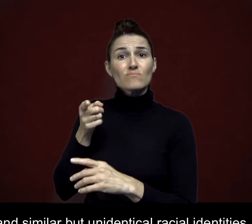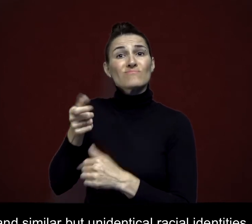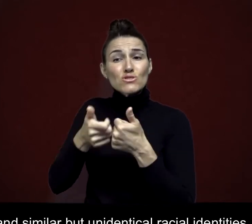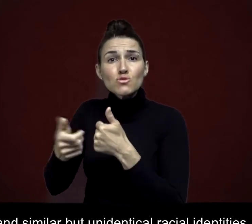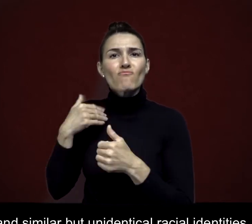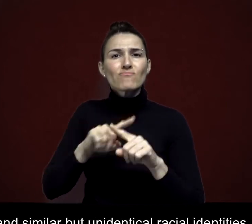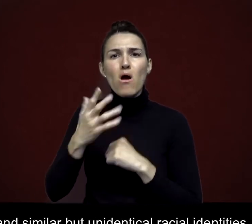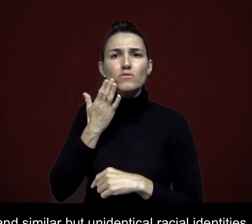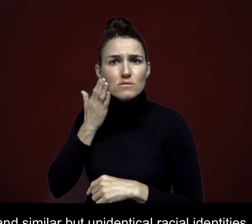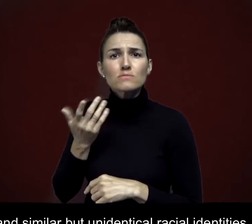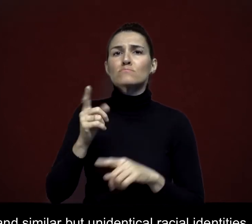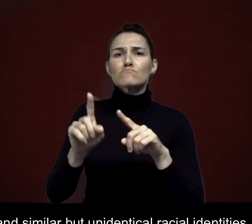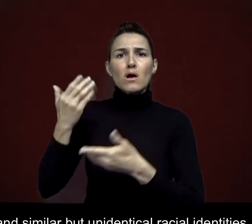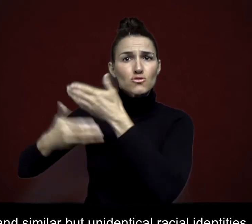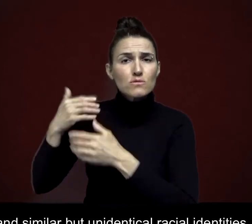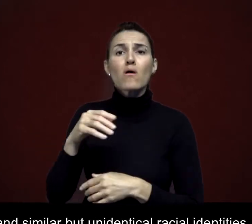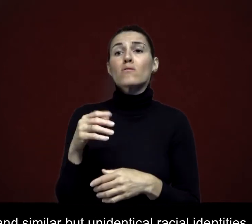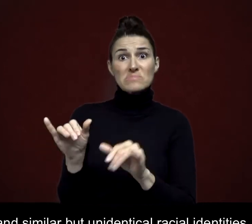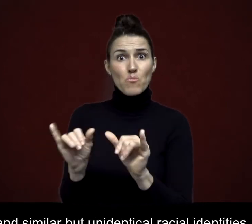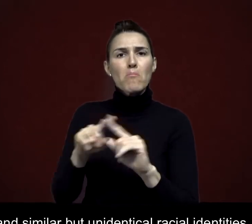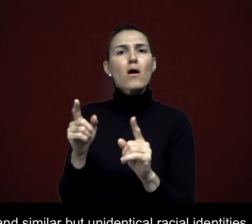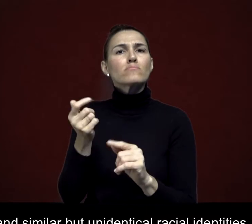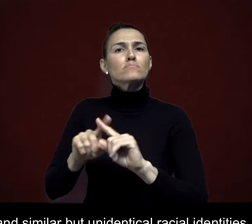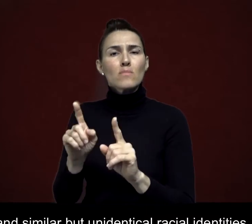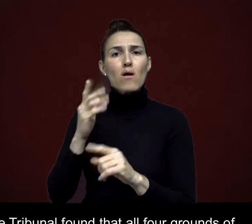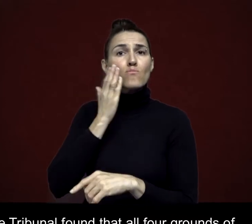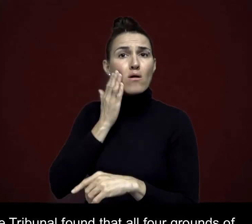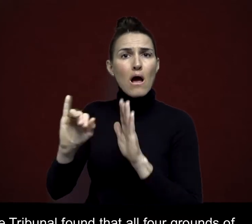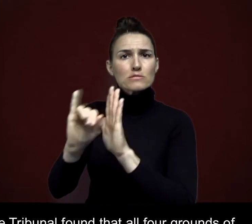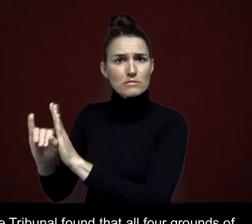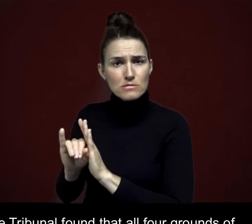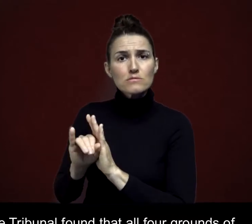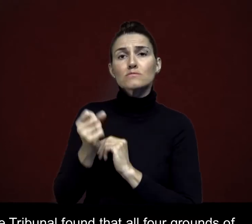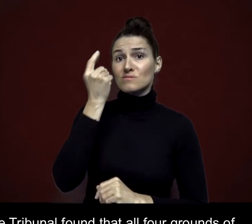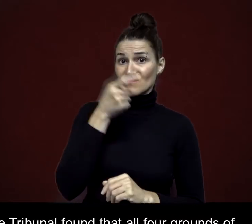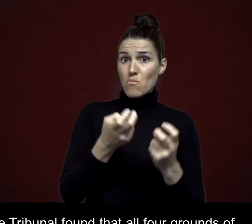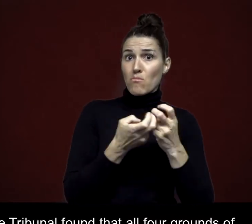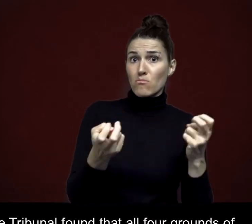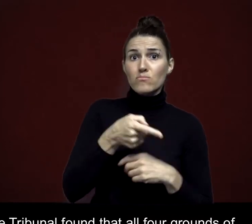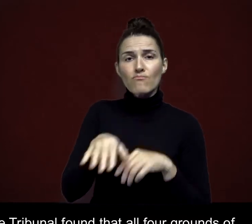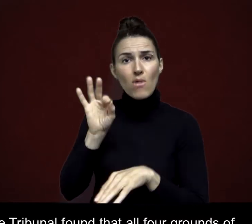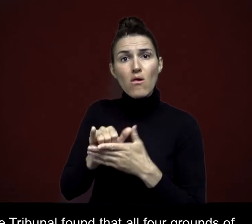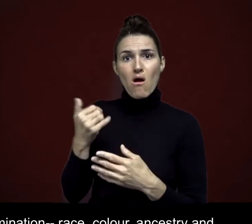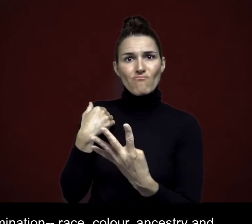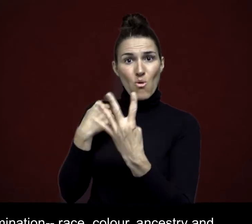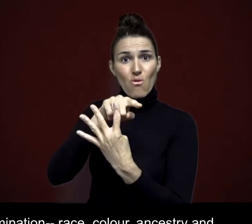ancestries, and similar but unidentical racial identities. However, the tribunal found that all four grounds of racial